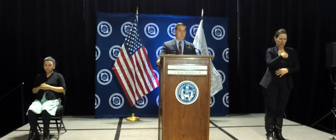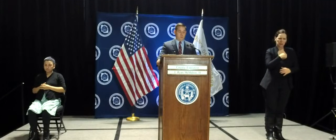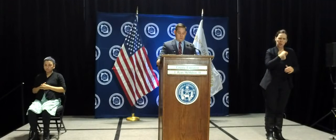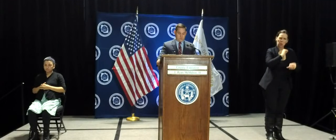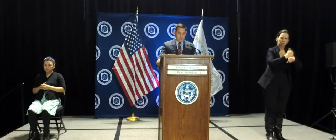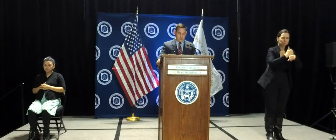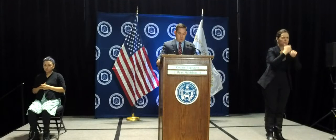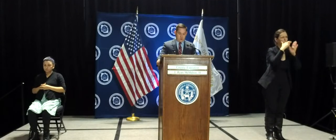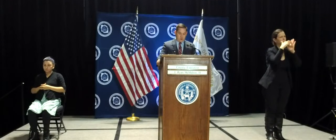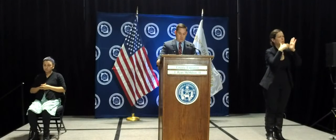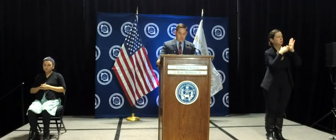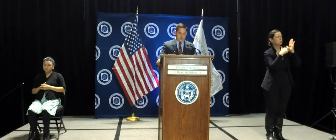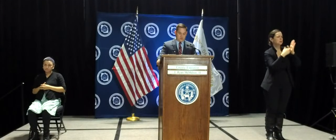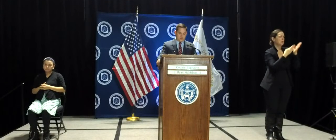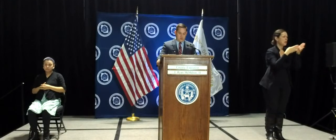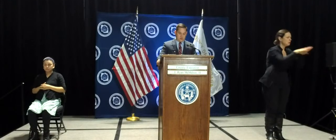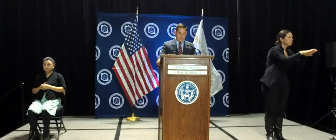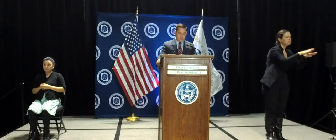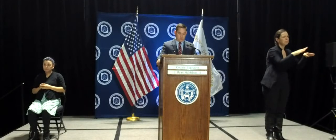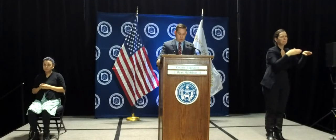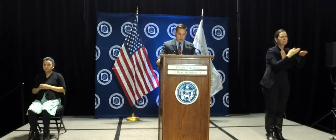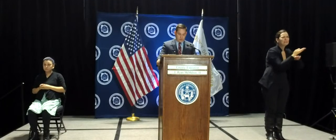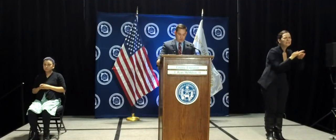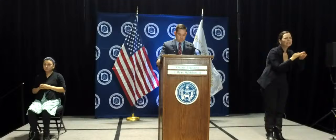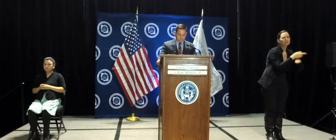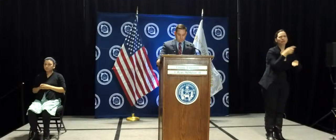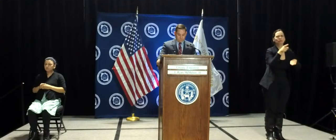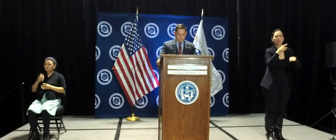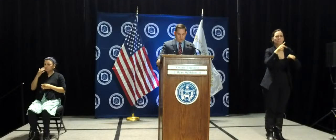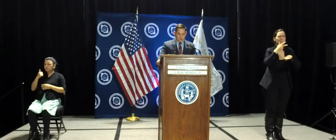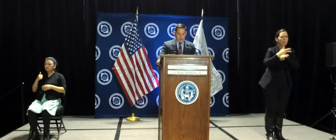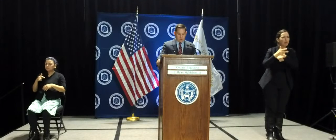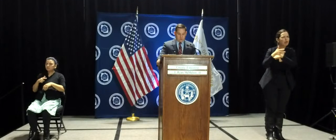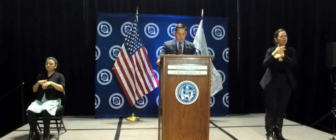to be able to potentially have more spread there.